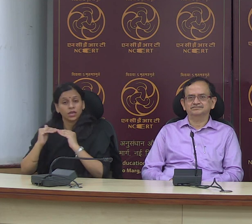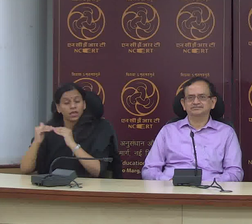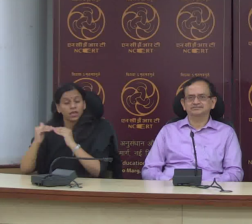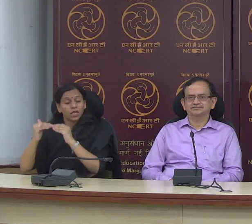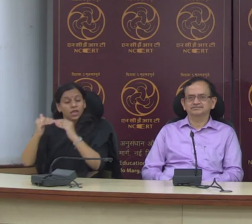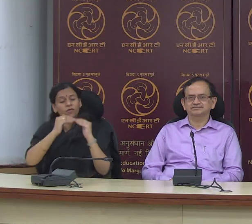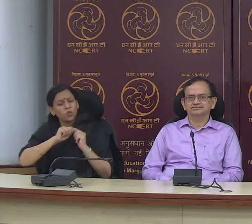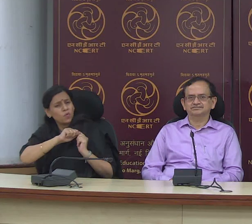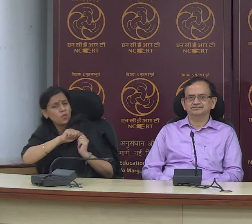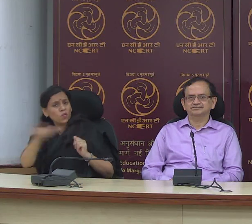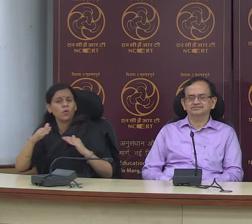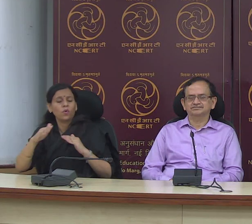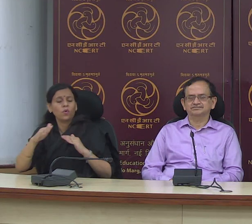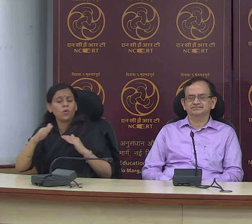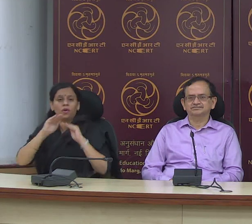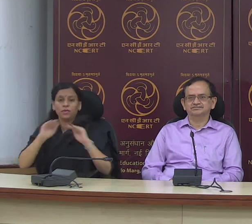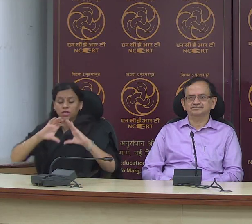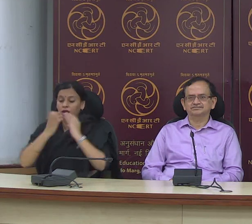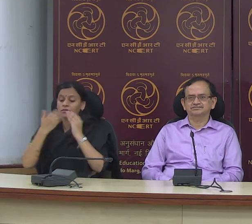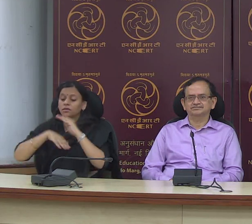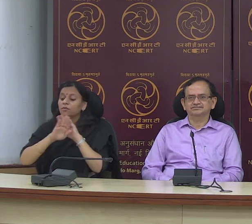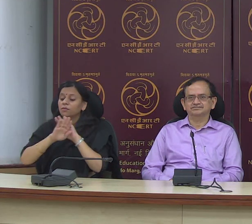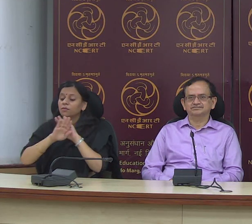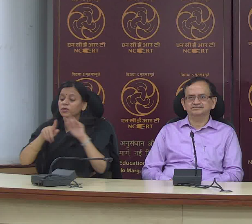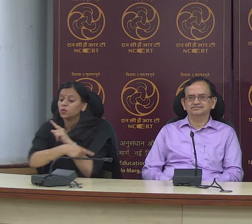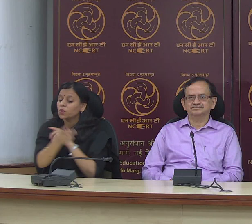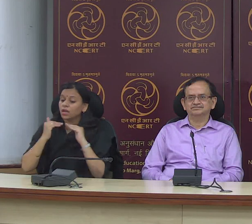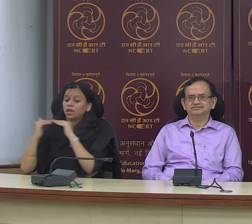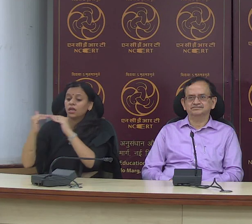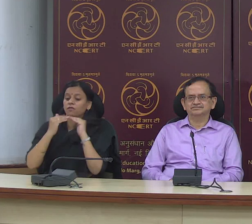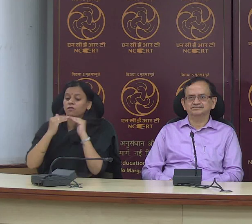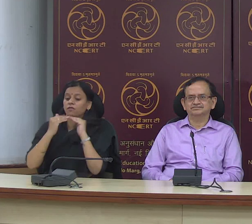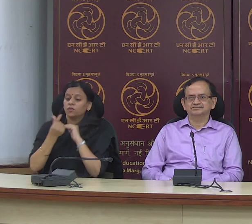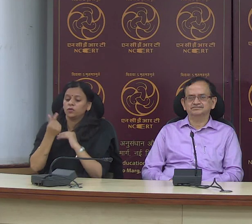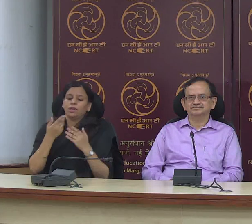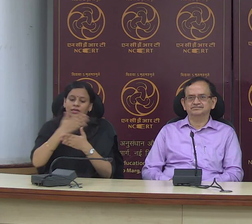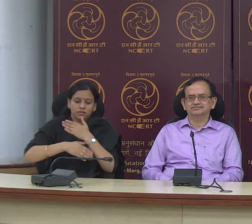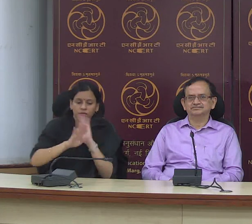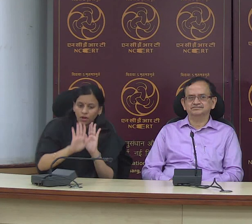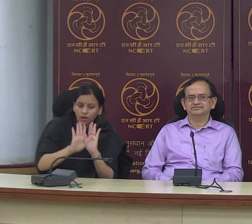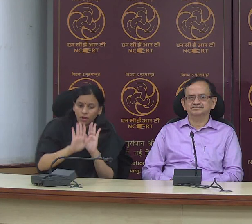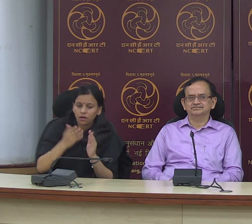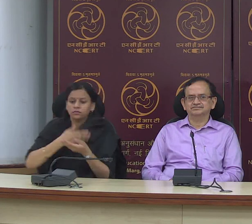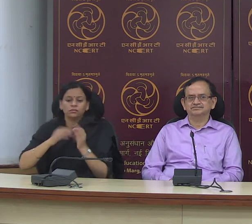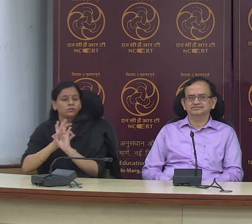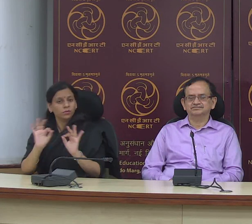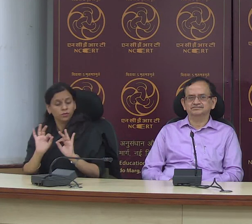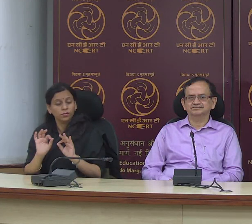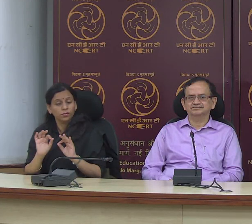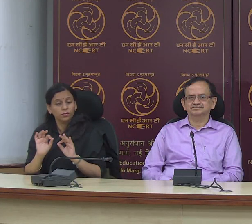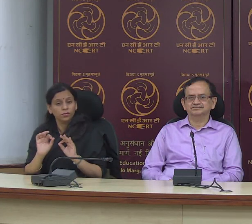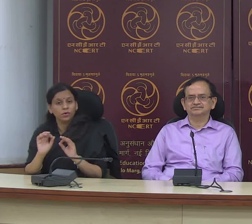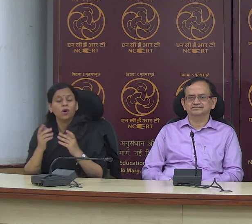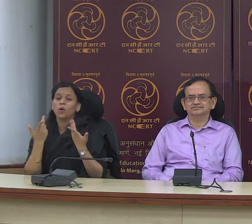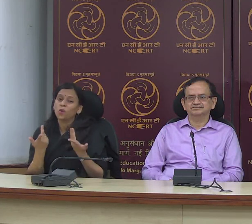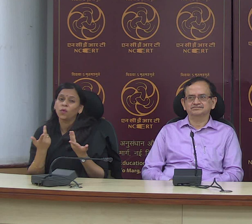for all children sitting in the classroom, whether they have disability or challenges or whether they